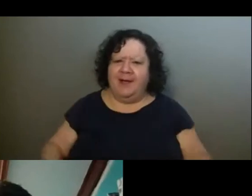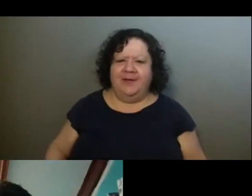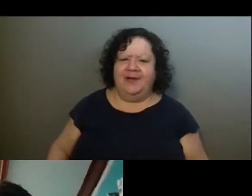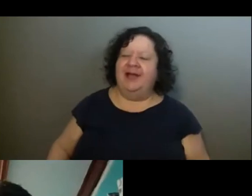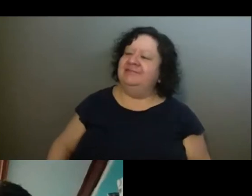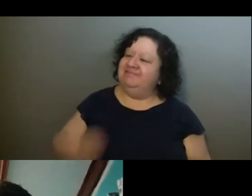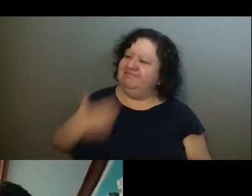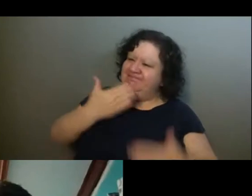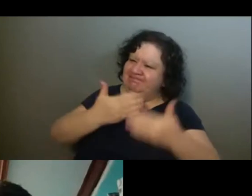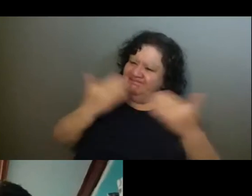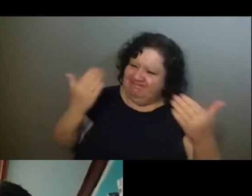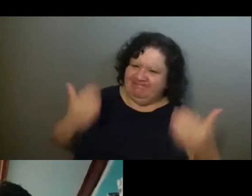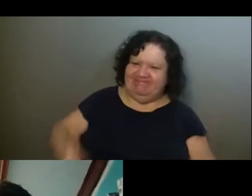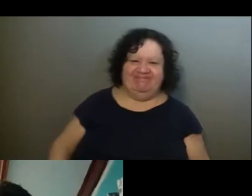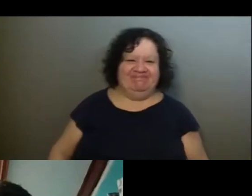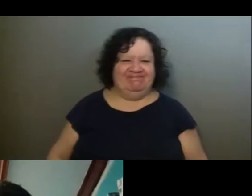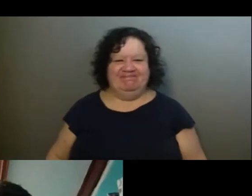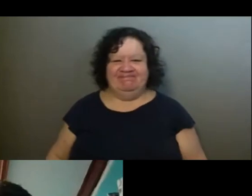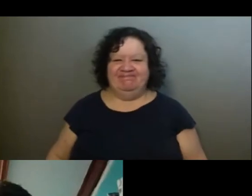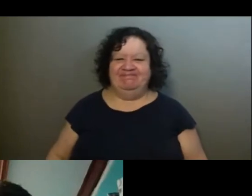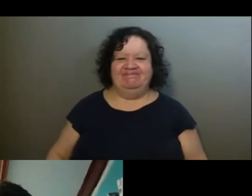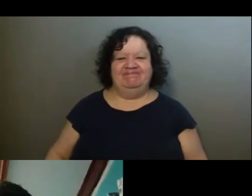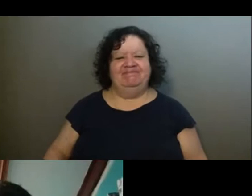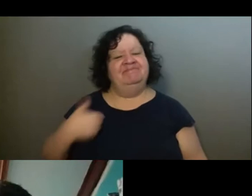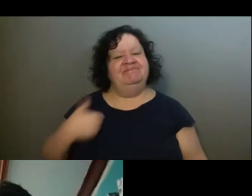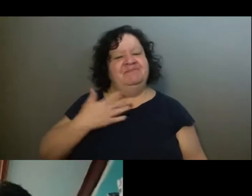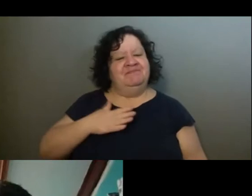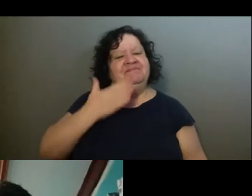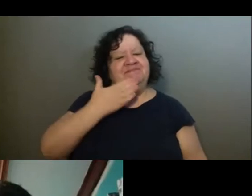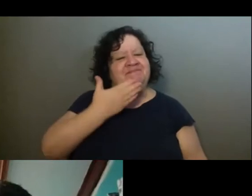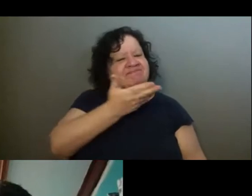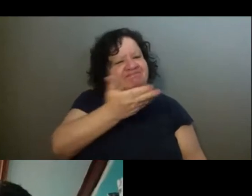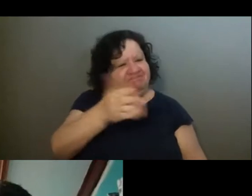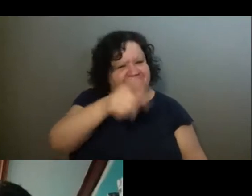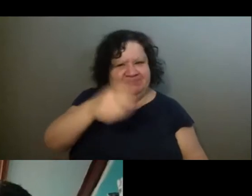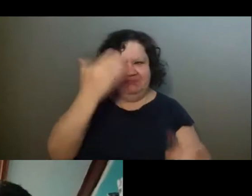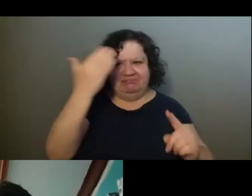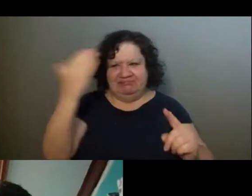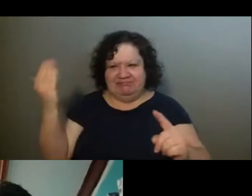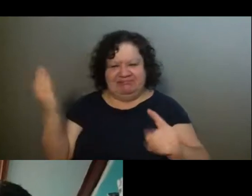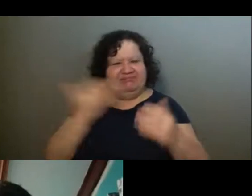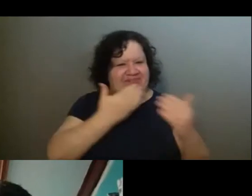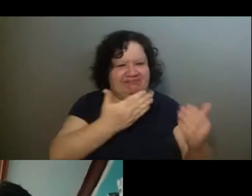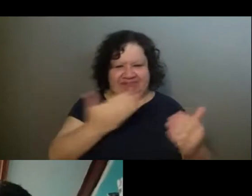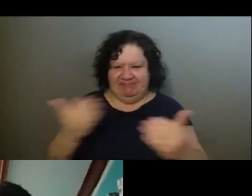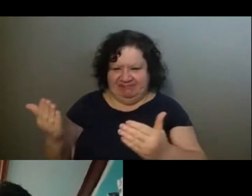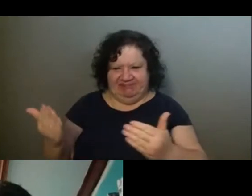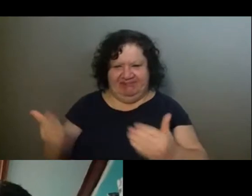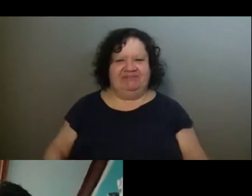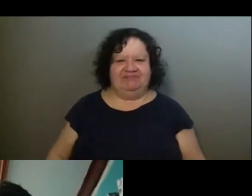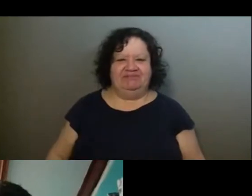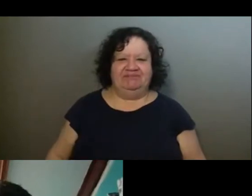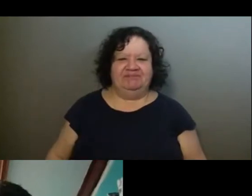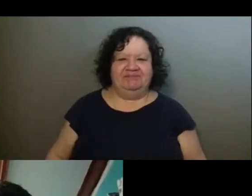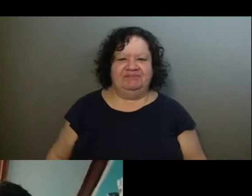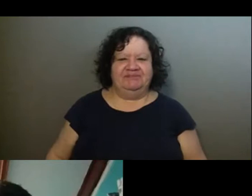the earlier presenters. One of the big questions that within the region is, on